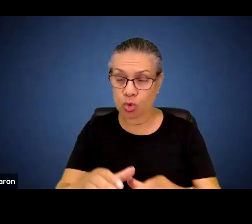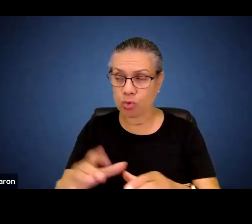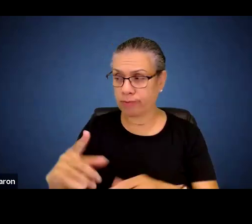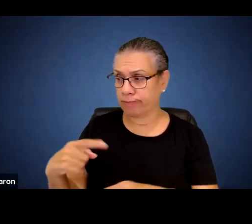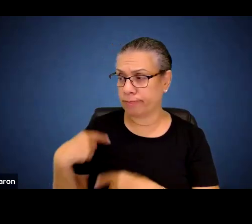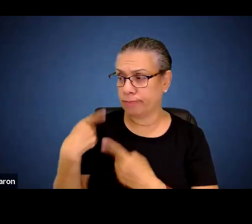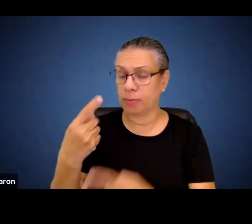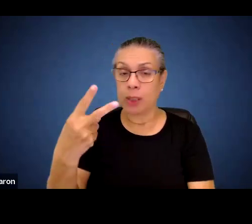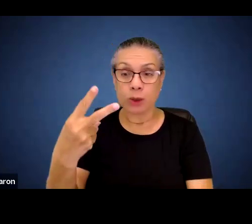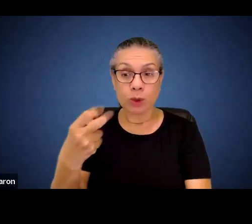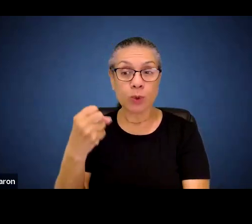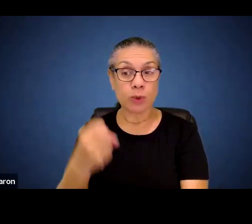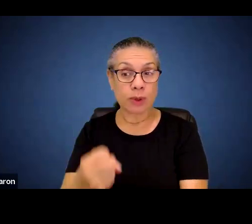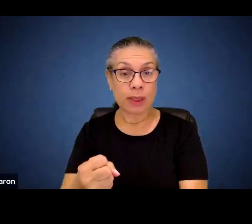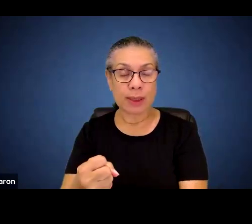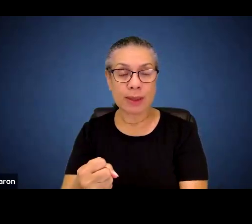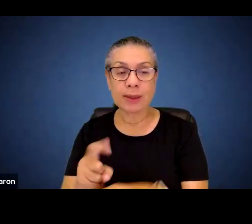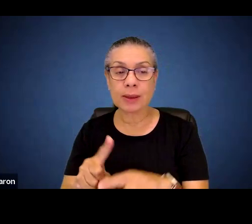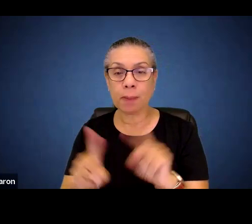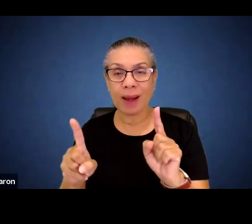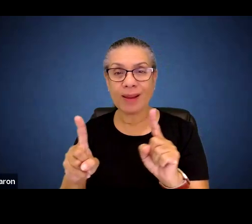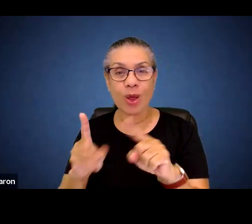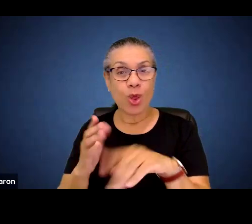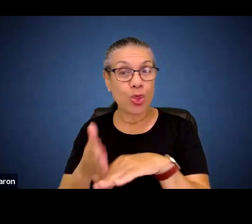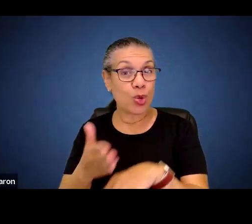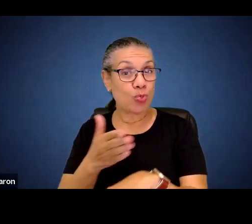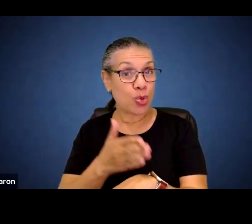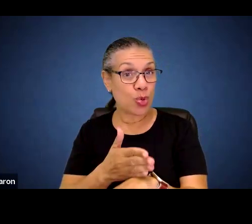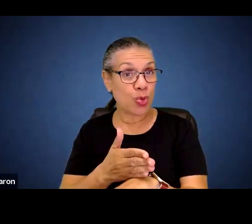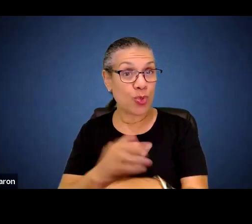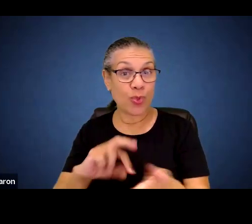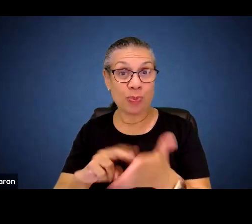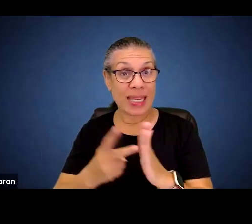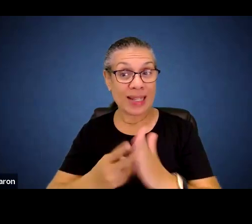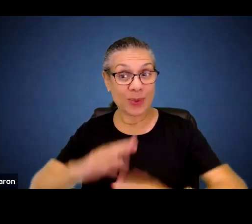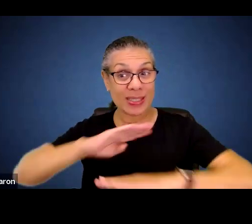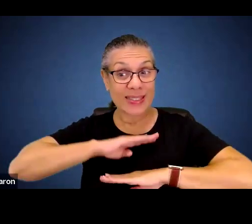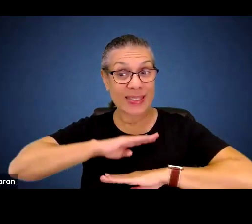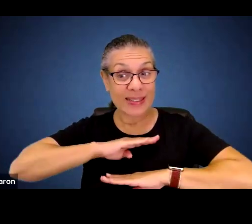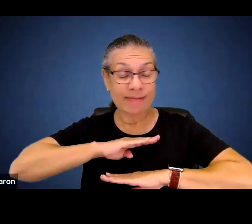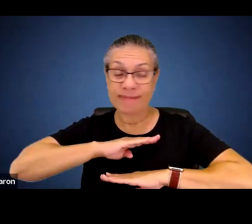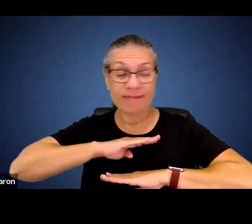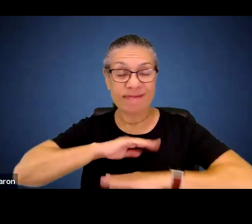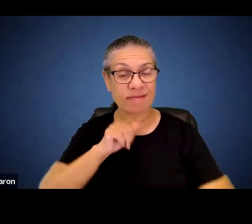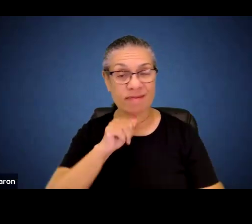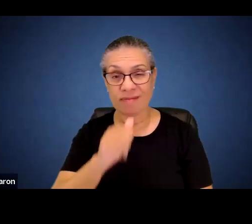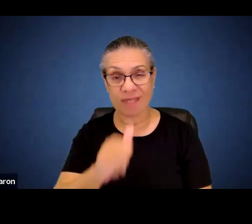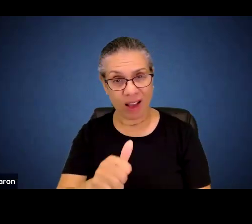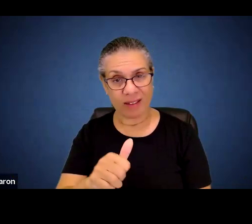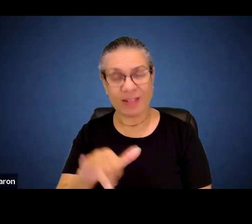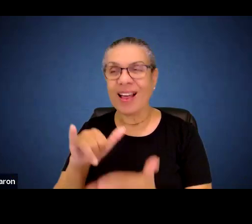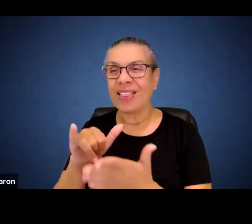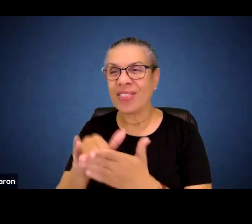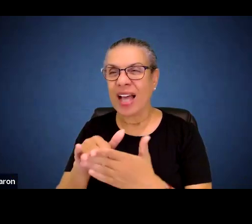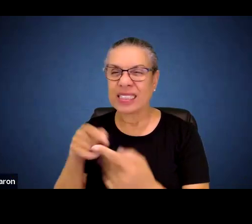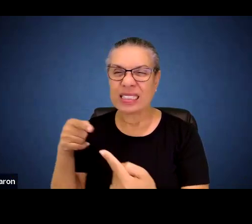past 2 years. But this improvement has not yet brought us to an acceptable level. That's the tension I spoke about